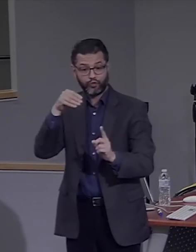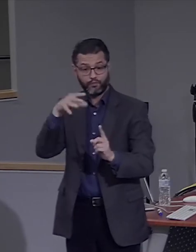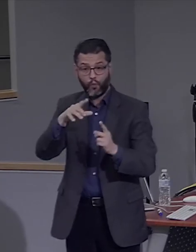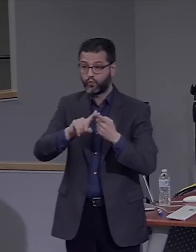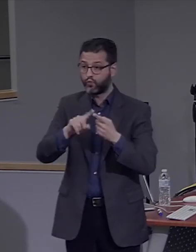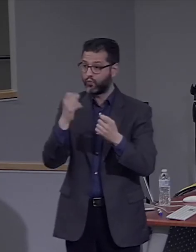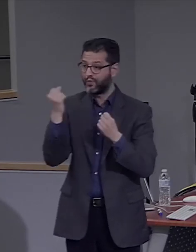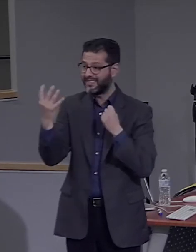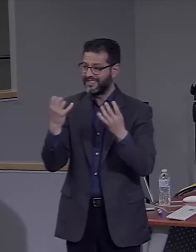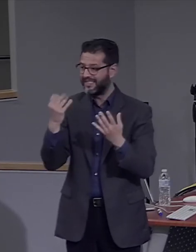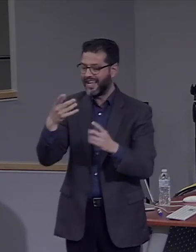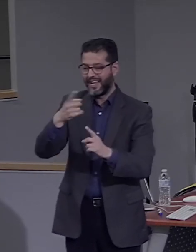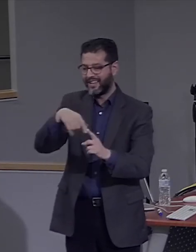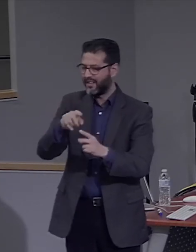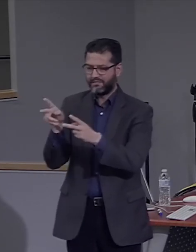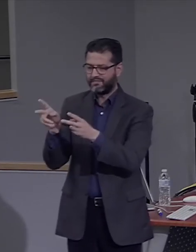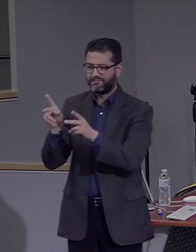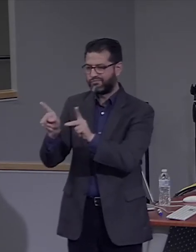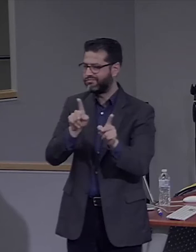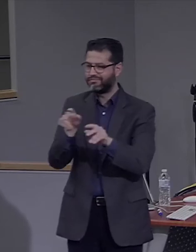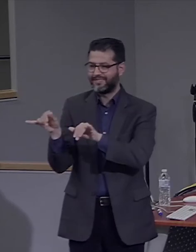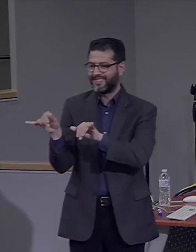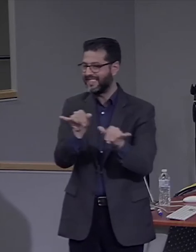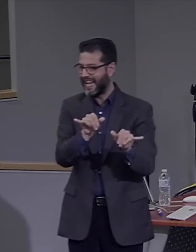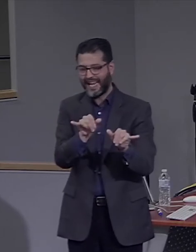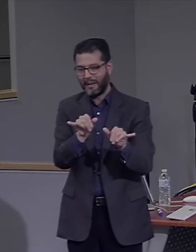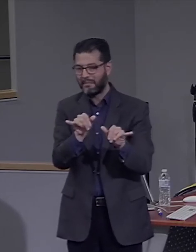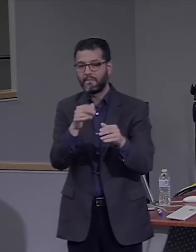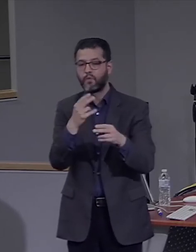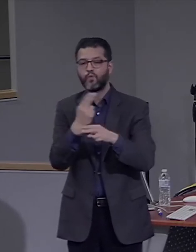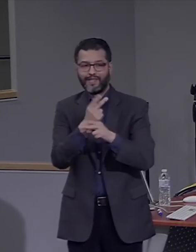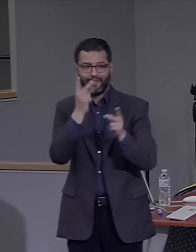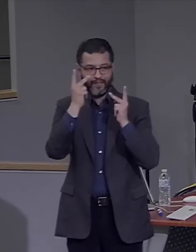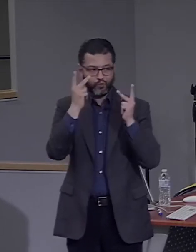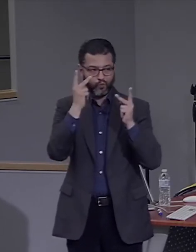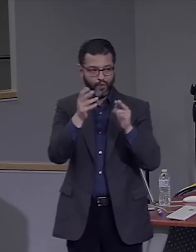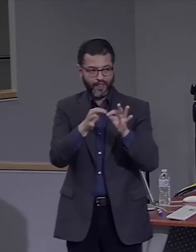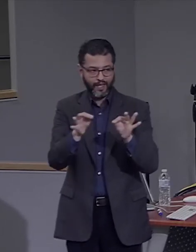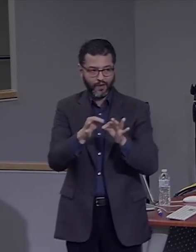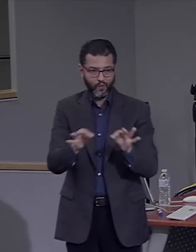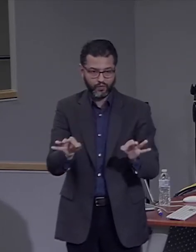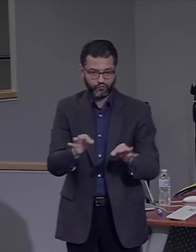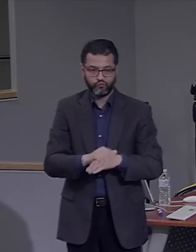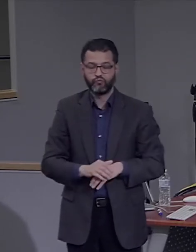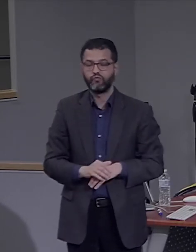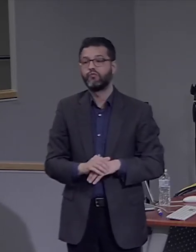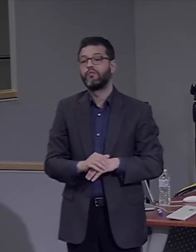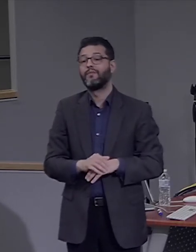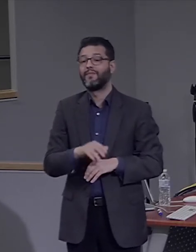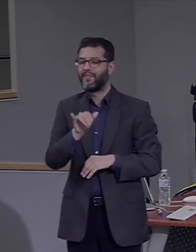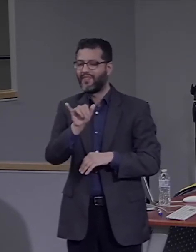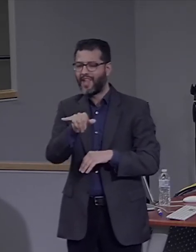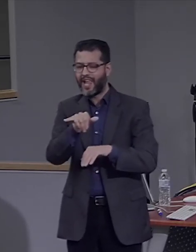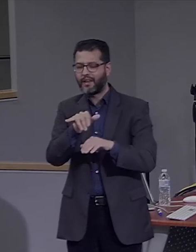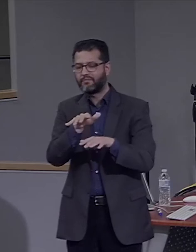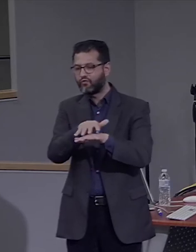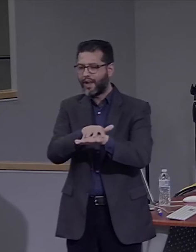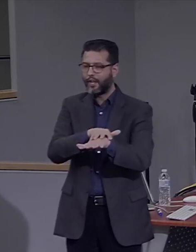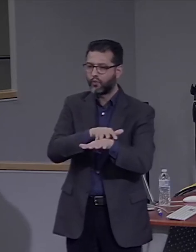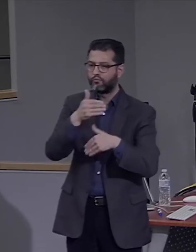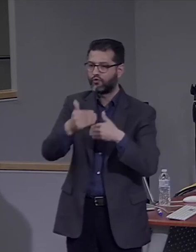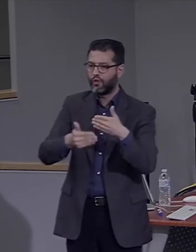are doing the same thing with visual language this gradual process is called